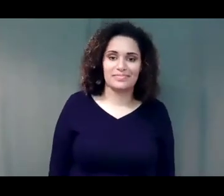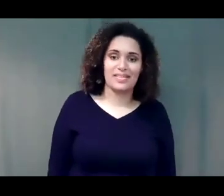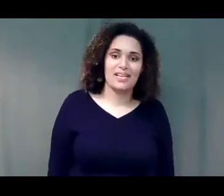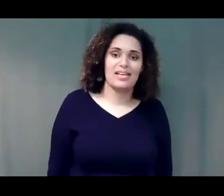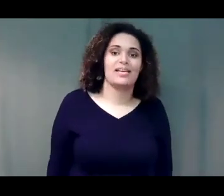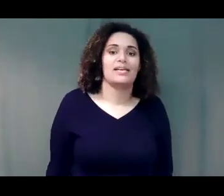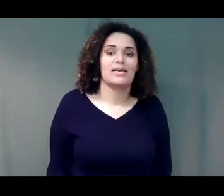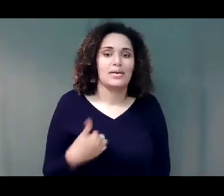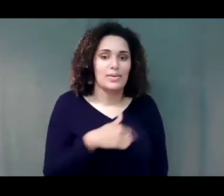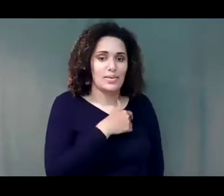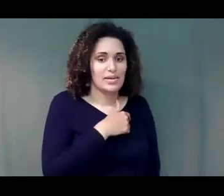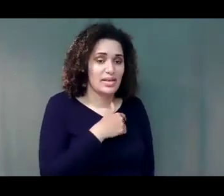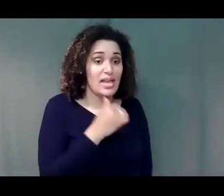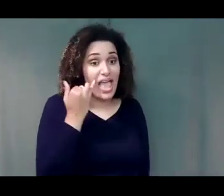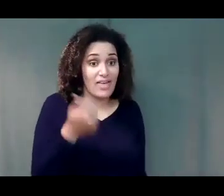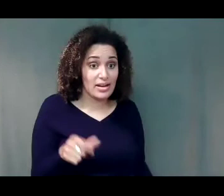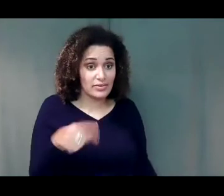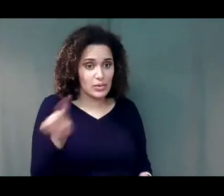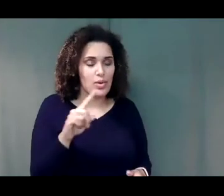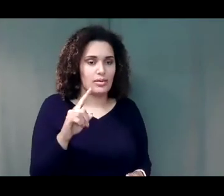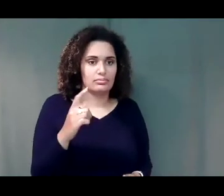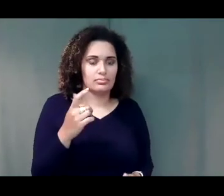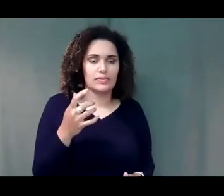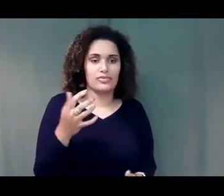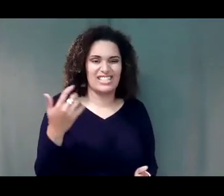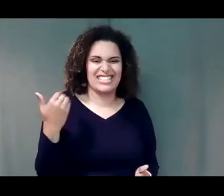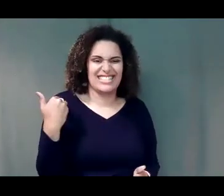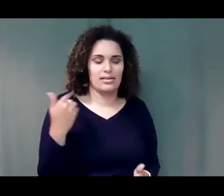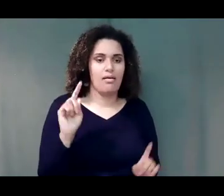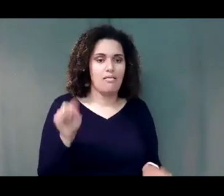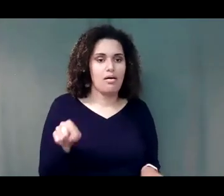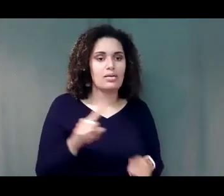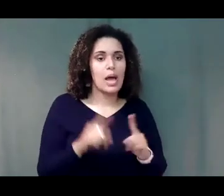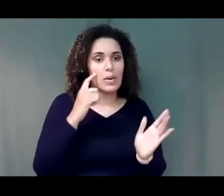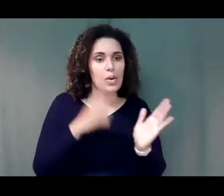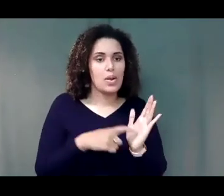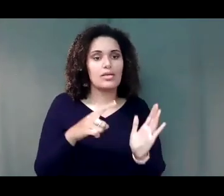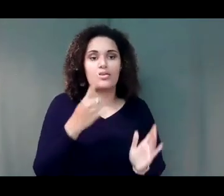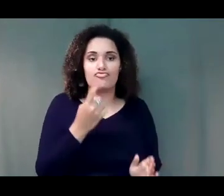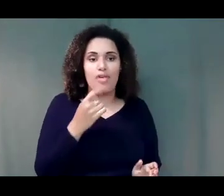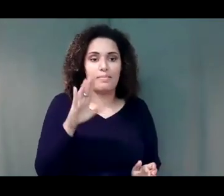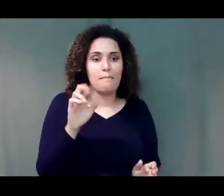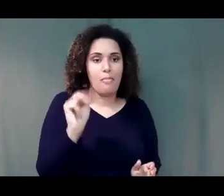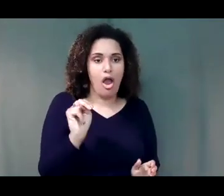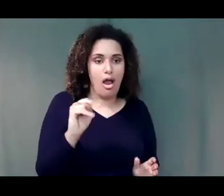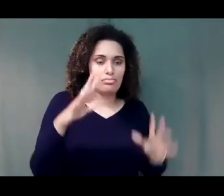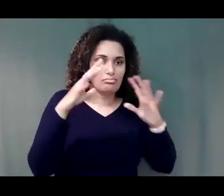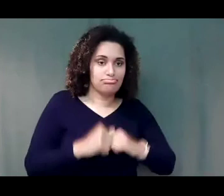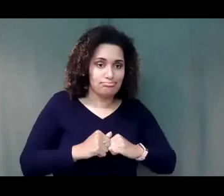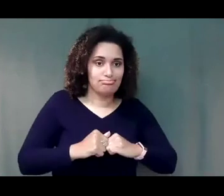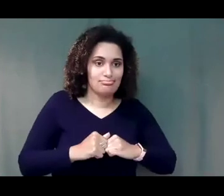We are, if any of you have been out to Black Ankle lately, you may have noticed that the red barn has disappeared. Yes. The red